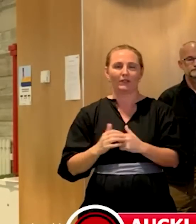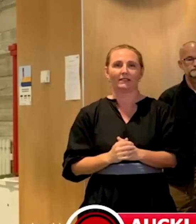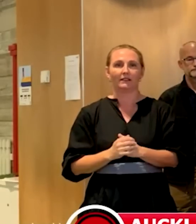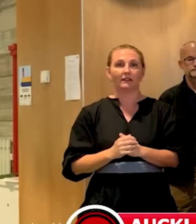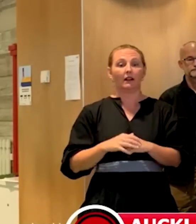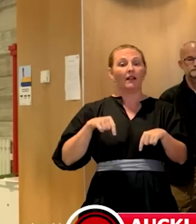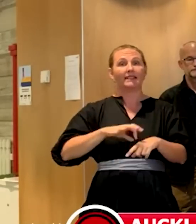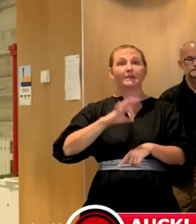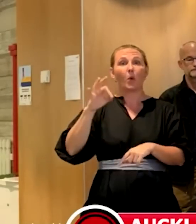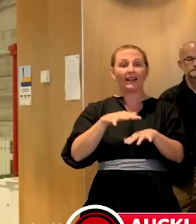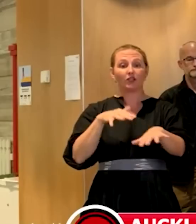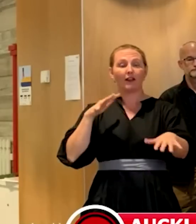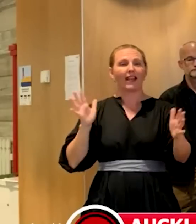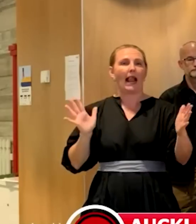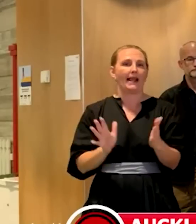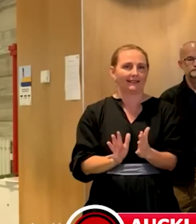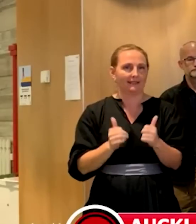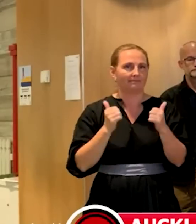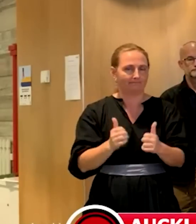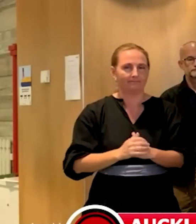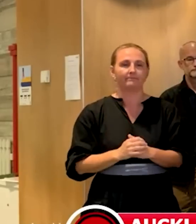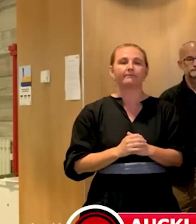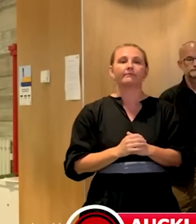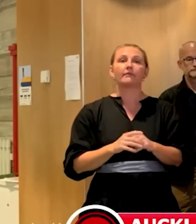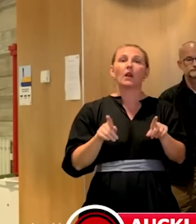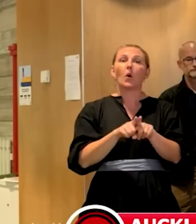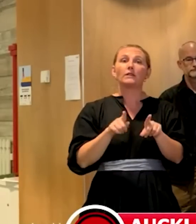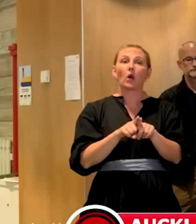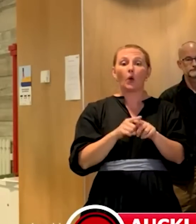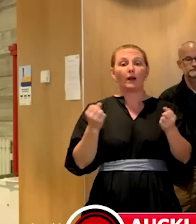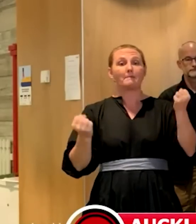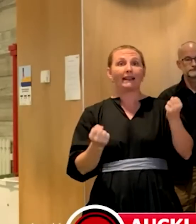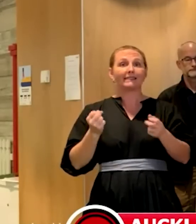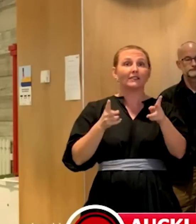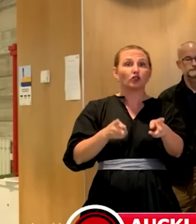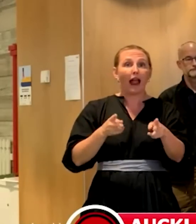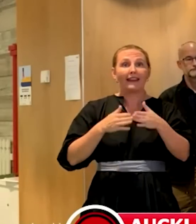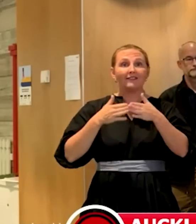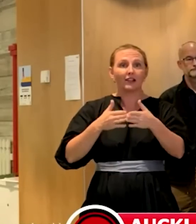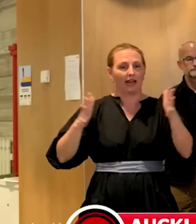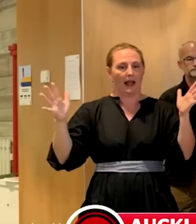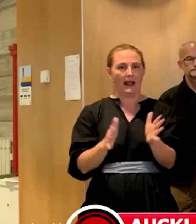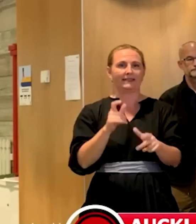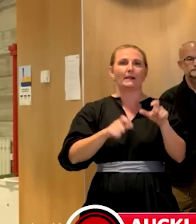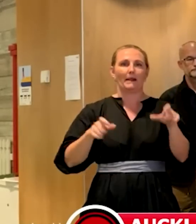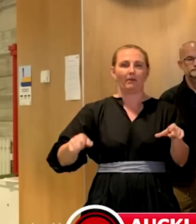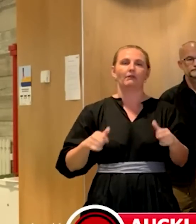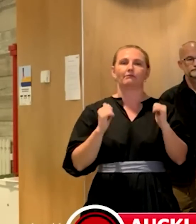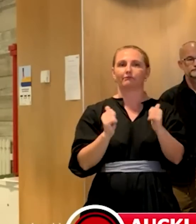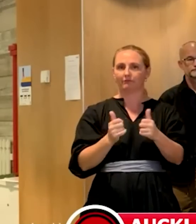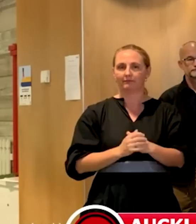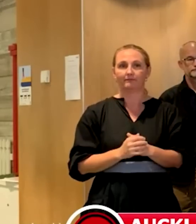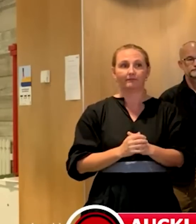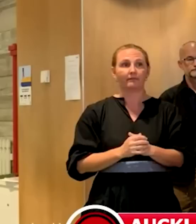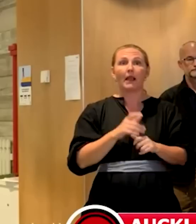across our network this morning, as well as significantly lower passenger numbers on our public transport services. With more